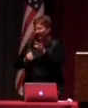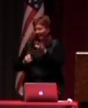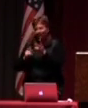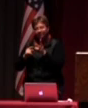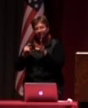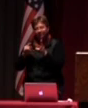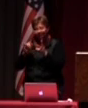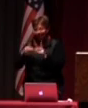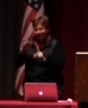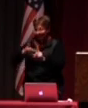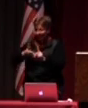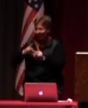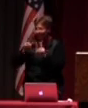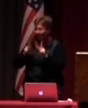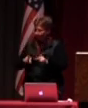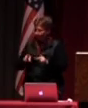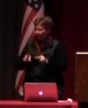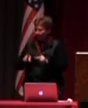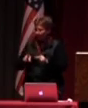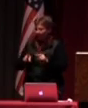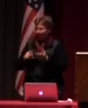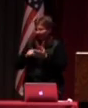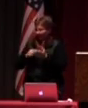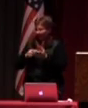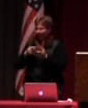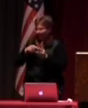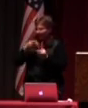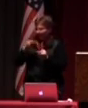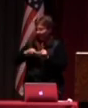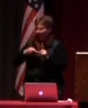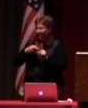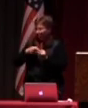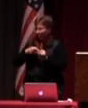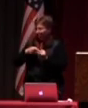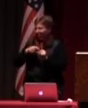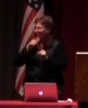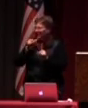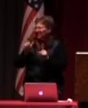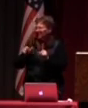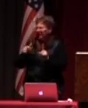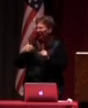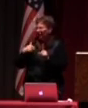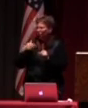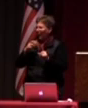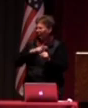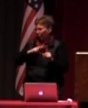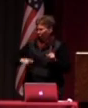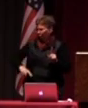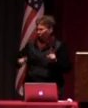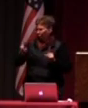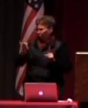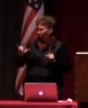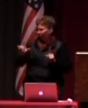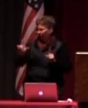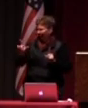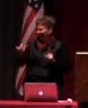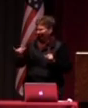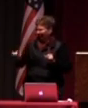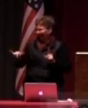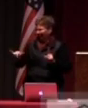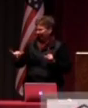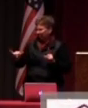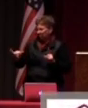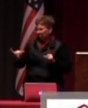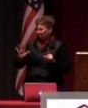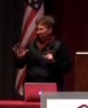This ideal charismatic leader certainly did not, or at least not necessarily, have to hold a royal or noble title or possess any kind